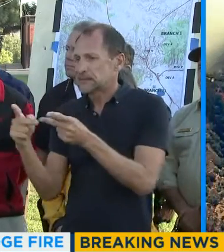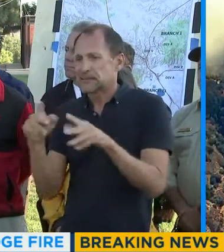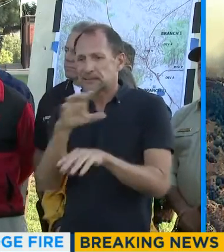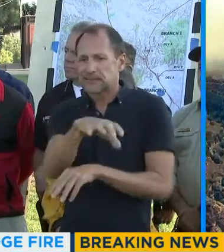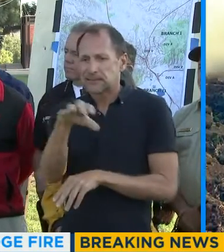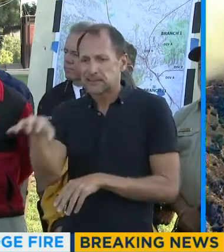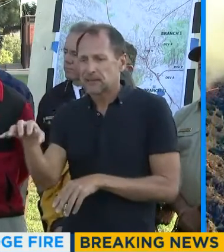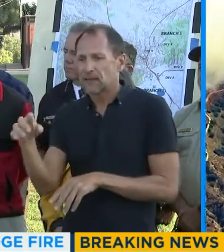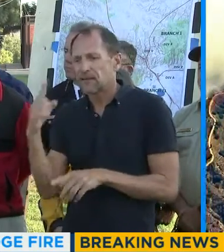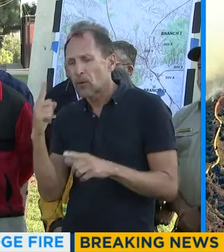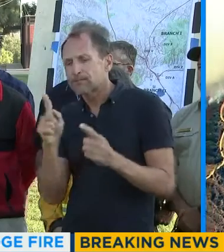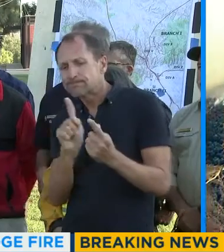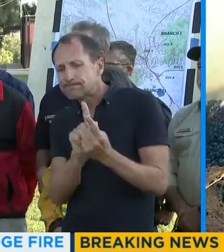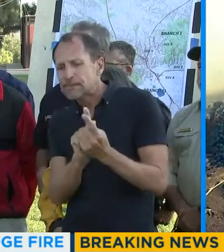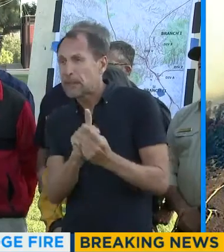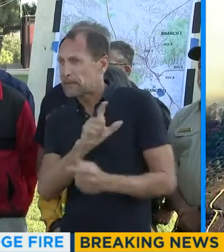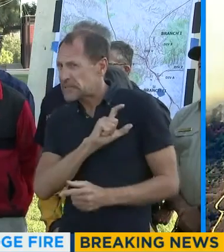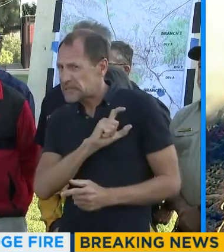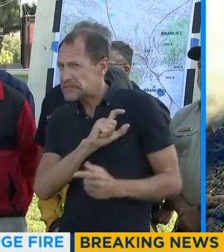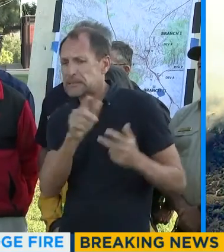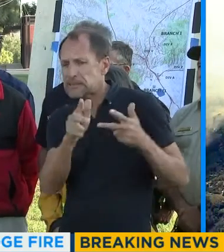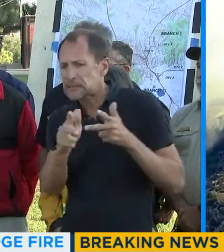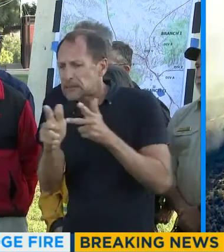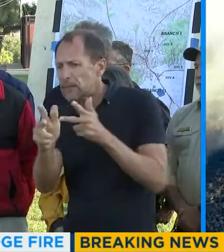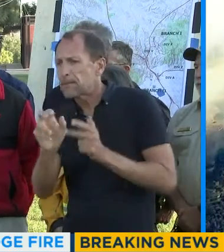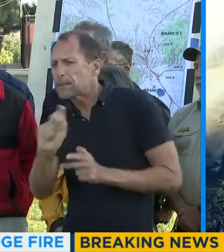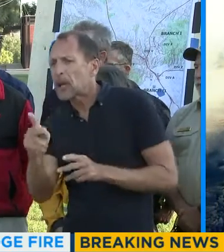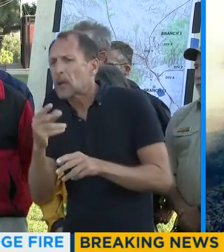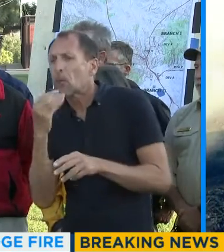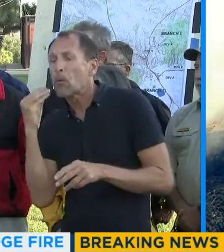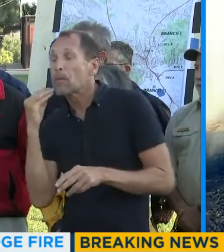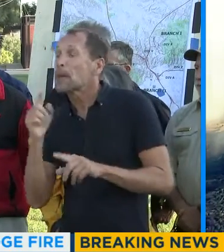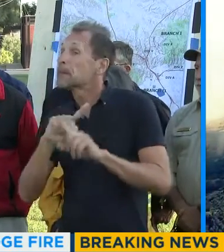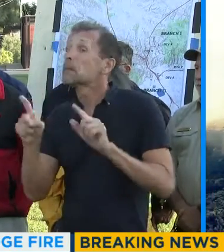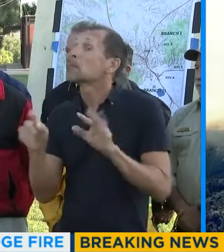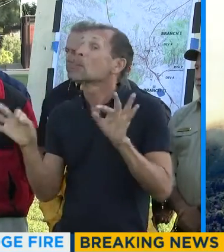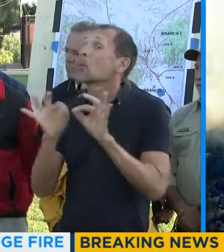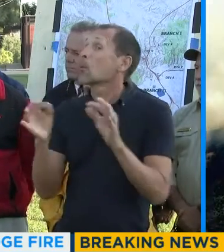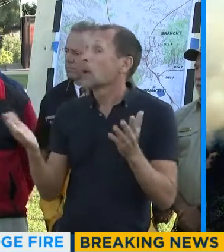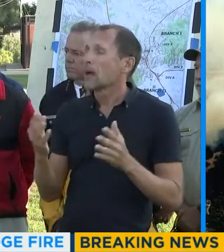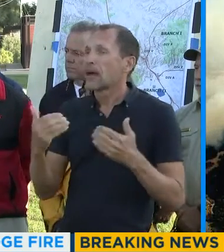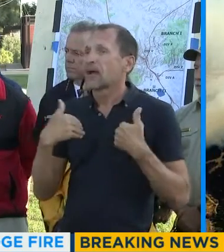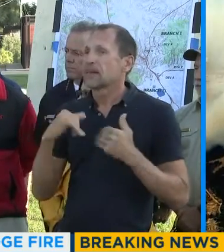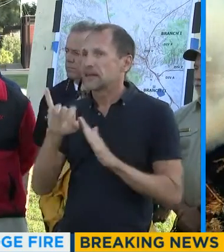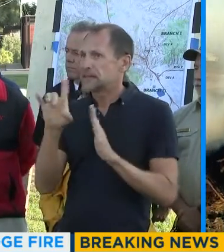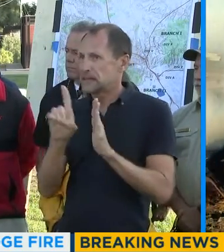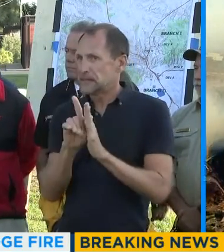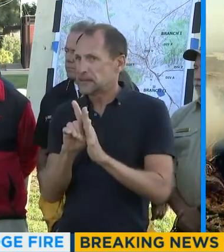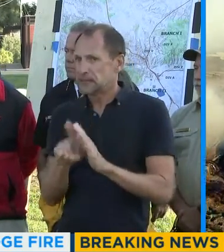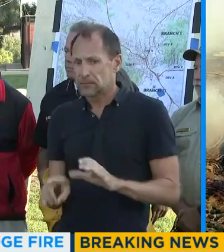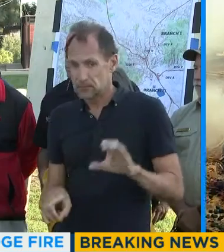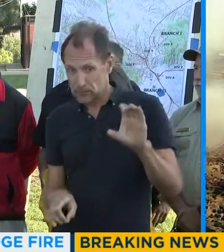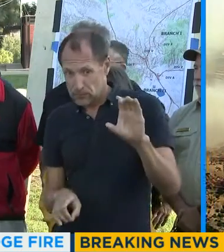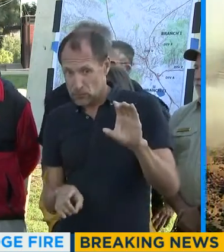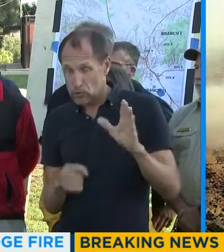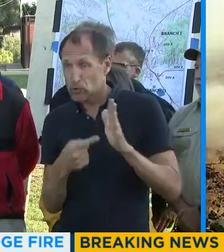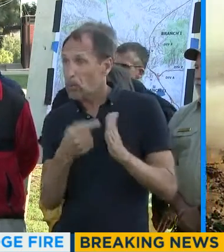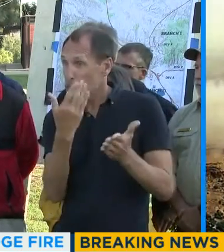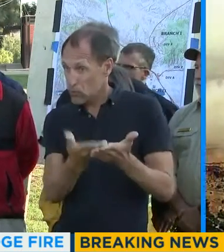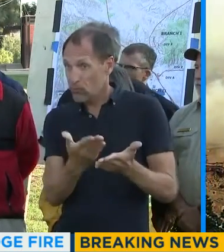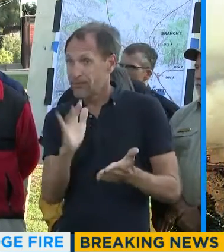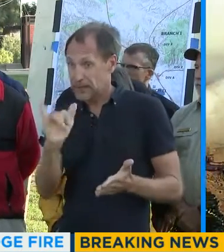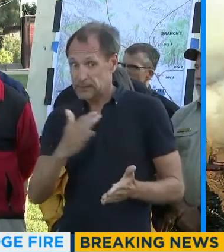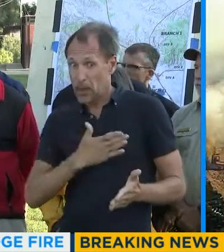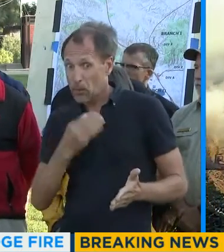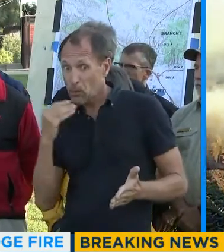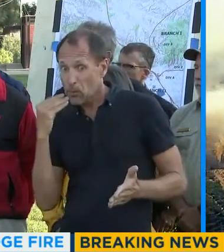to meet with police officers and have an escort. Number one, please have your IDs with you to show that you do live in these areas. And those two